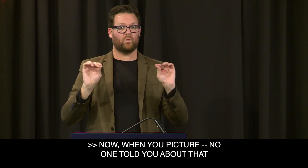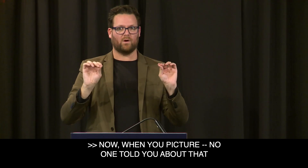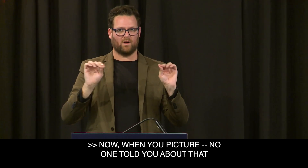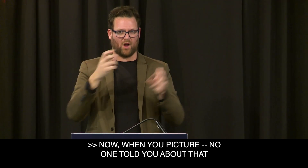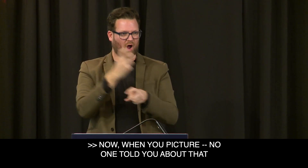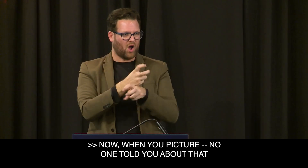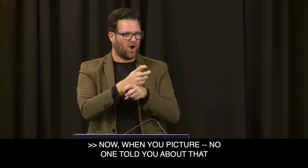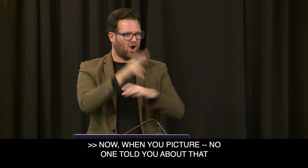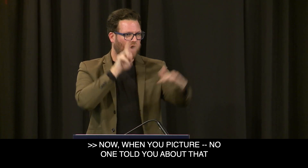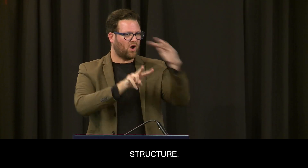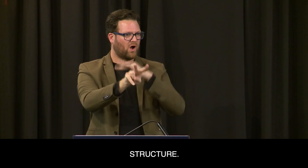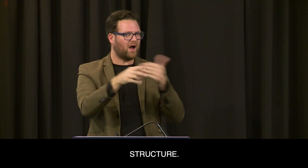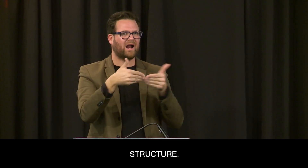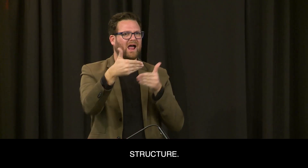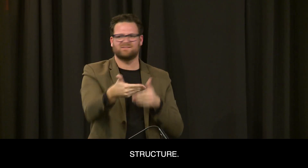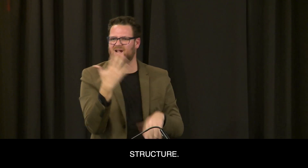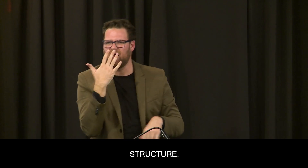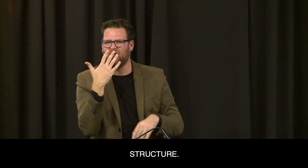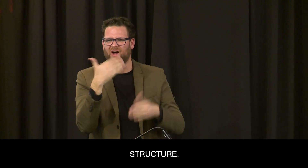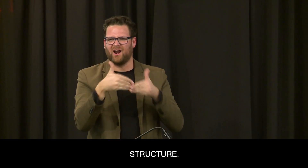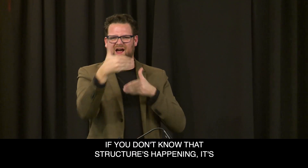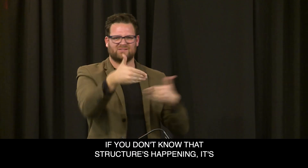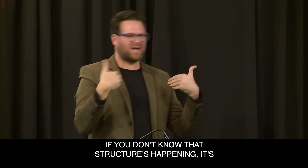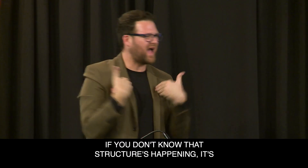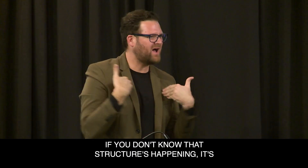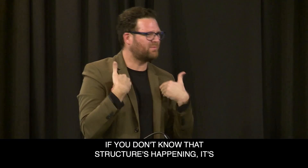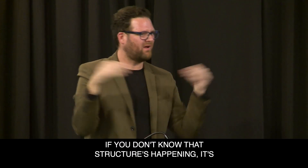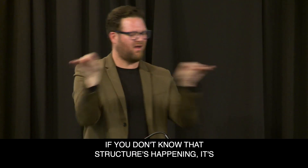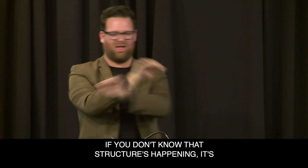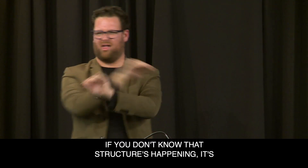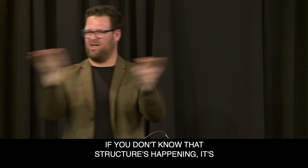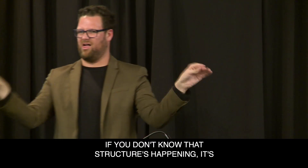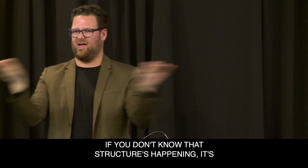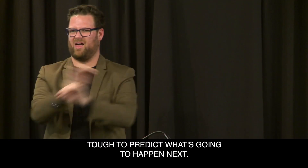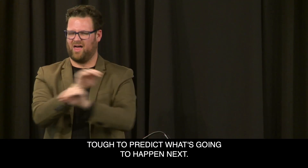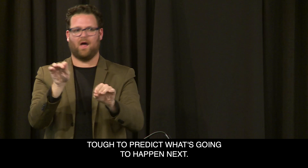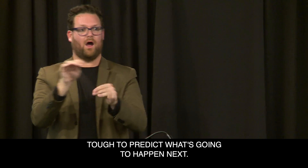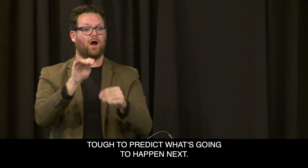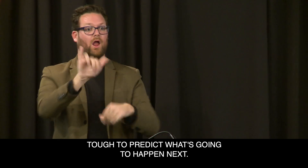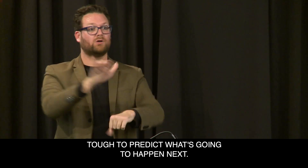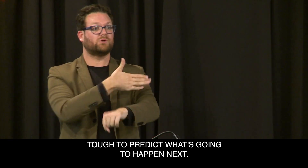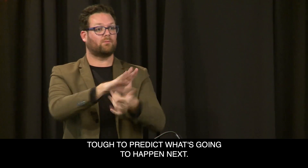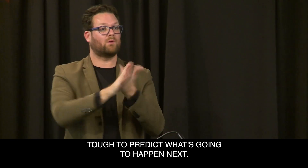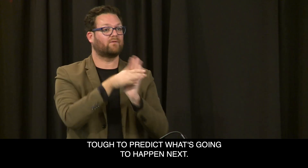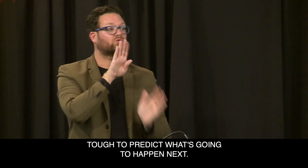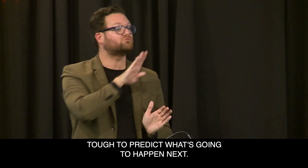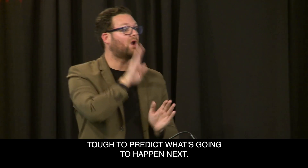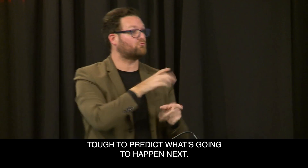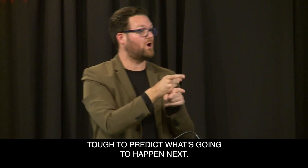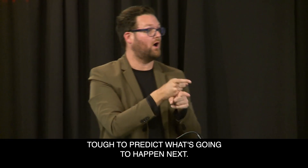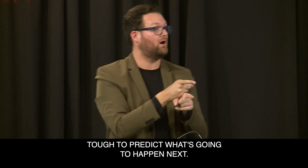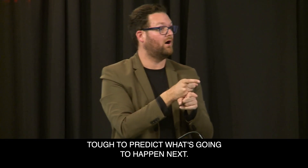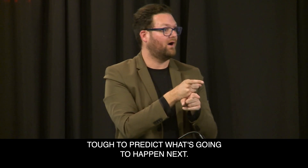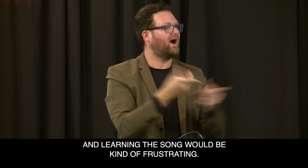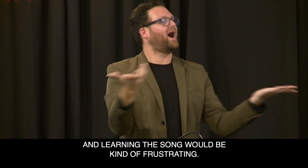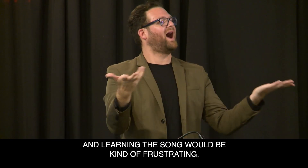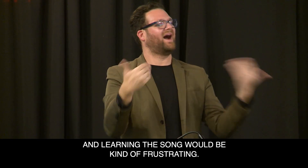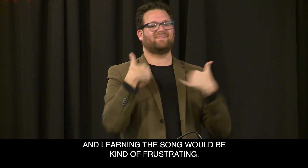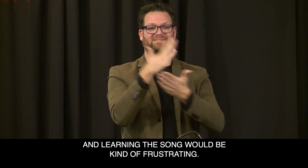no one told you about that structure. If you don't know that structure is happening, it's tough to predict what's going to happen next. And learning the song would be